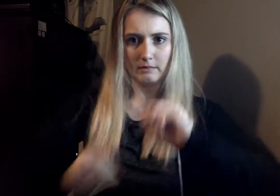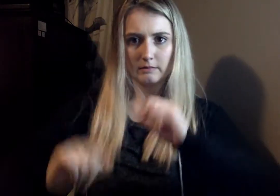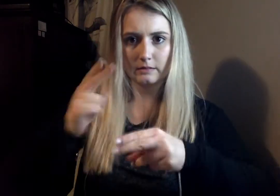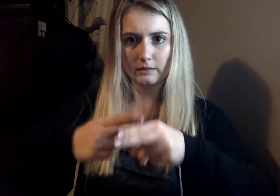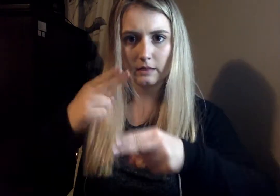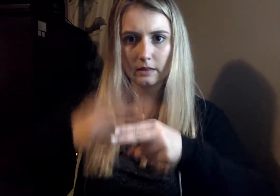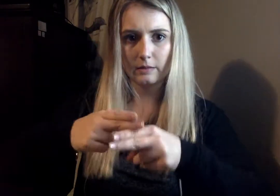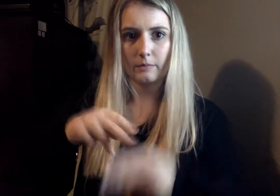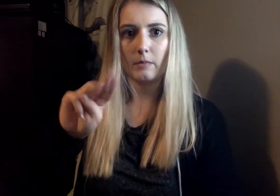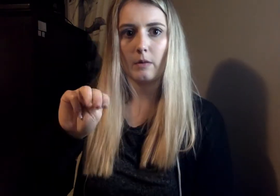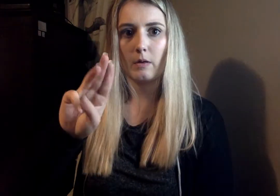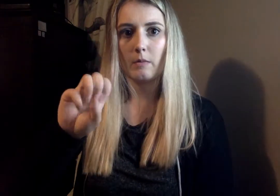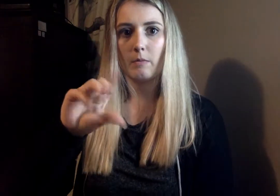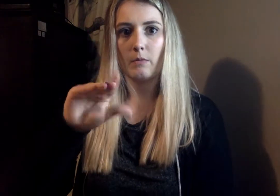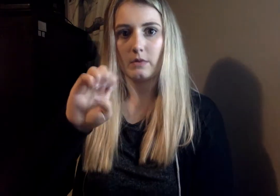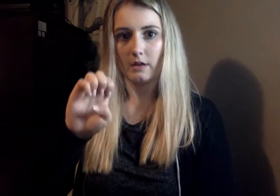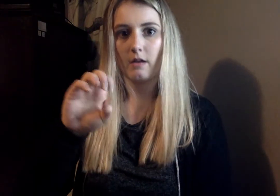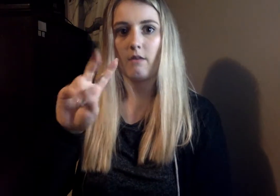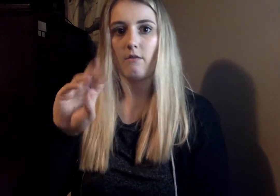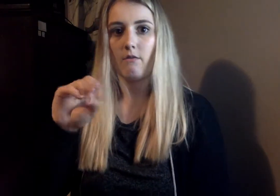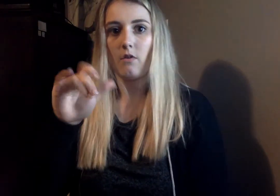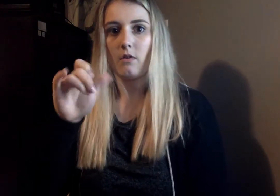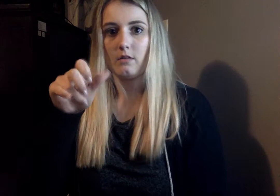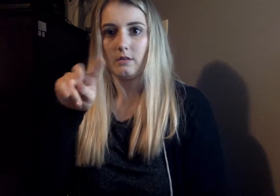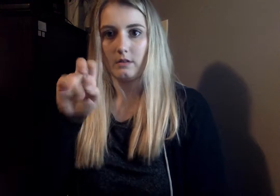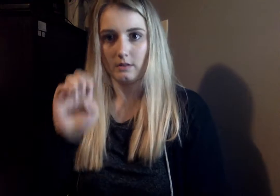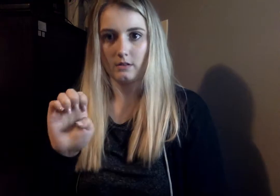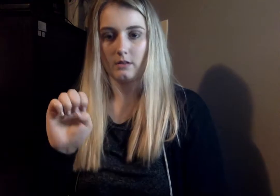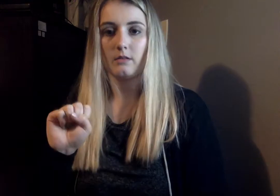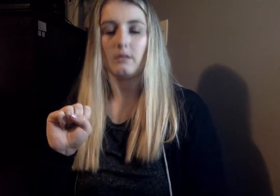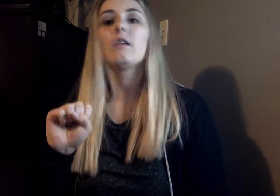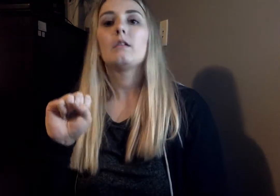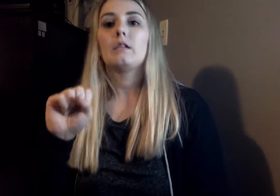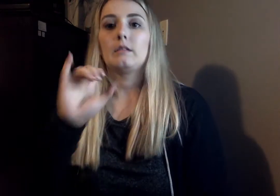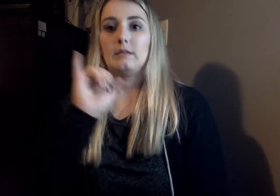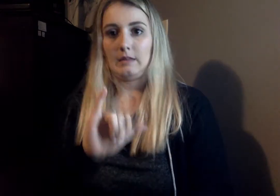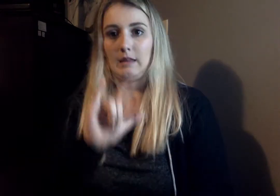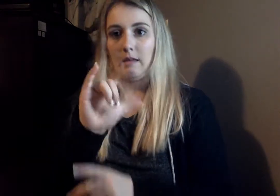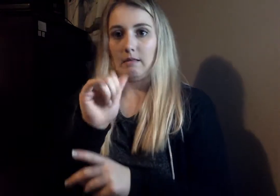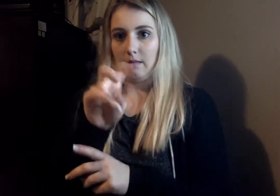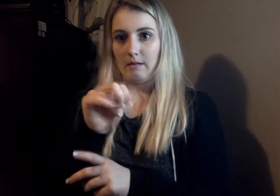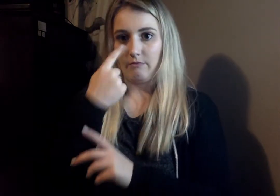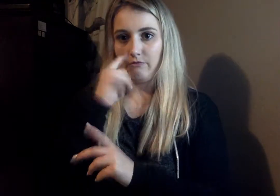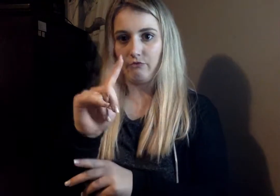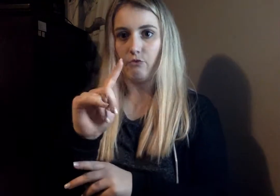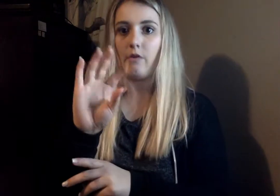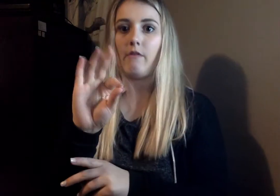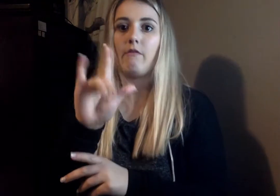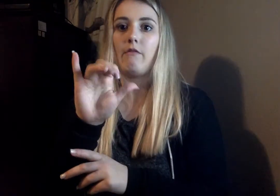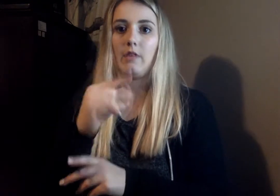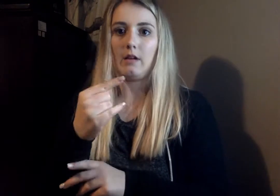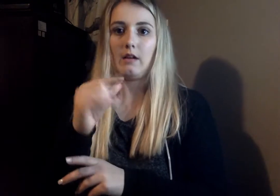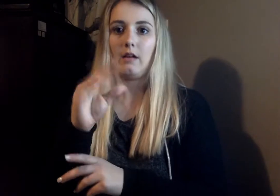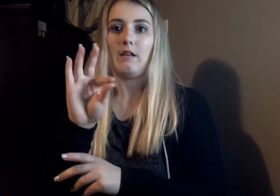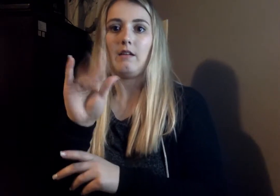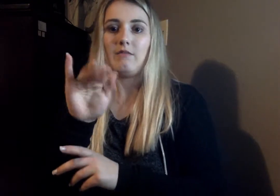is Muscae volitantes, Latin for flying flies, and true to their name, they can be somewhat annoying. But they're not